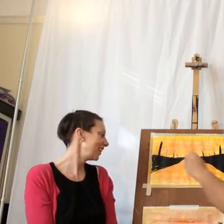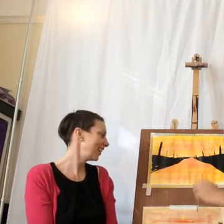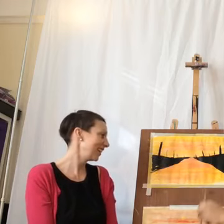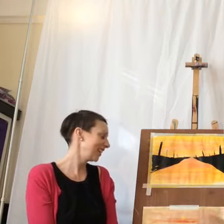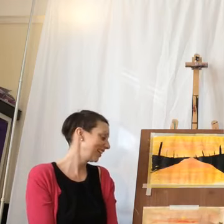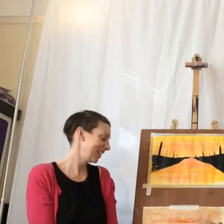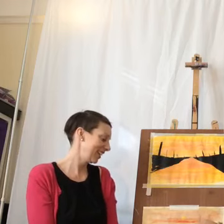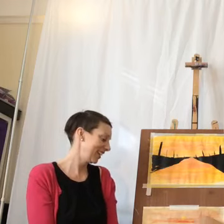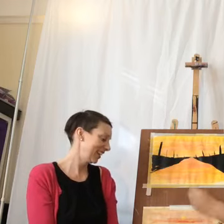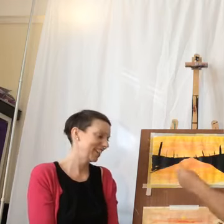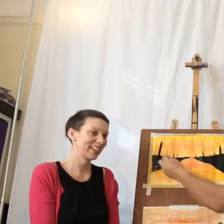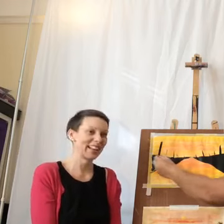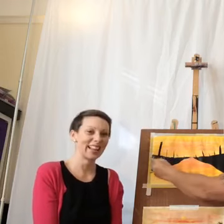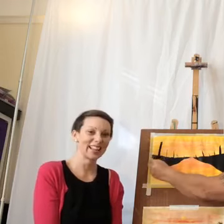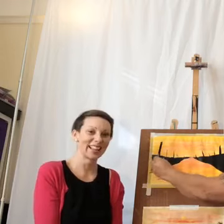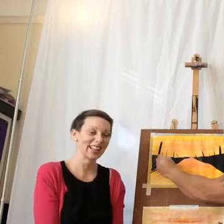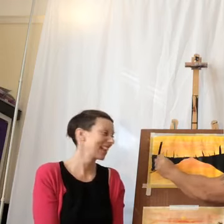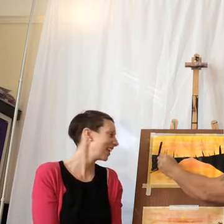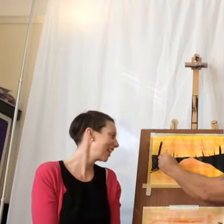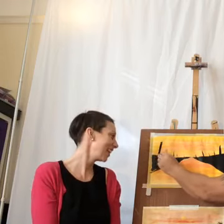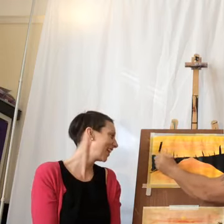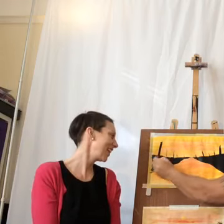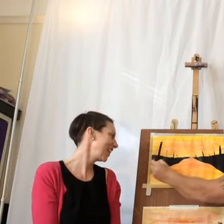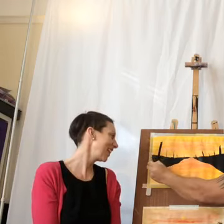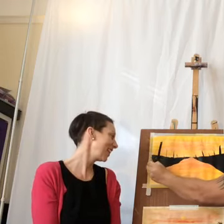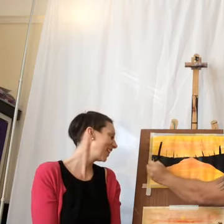She's got sassier the longer I've known her.